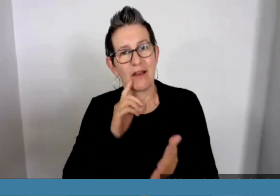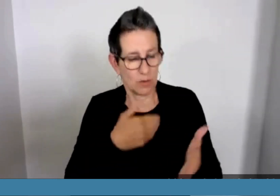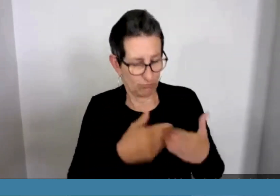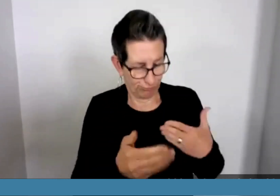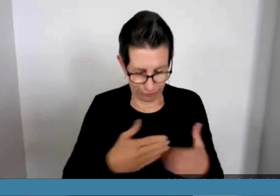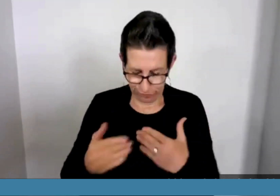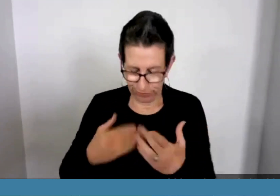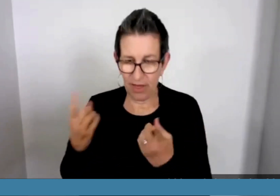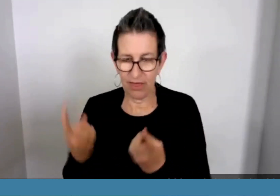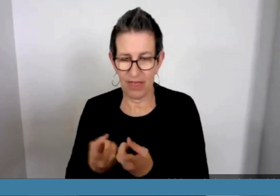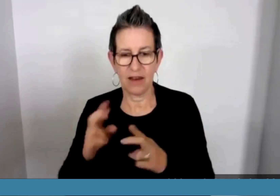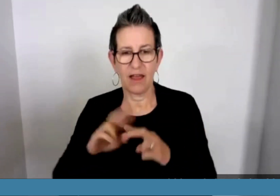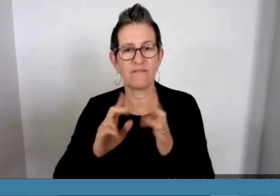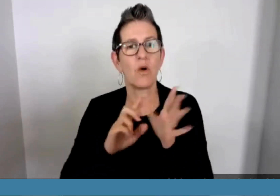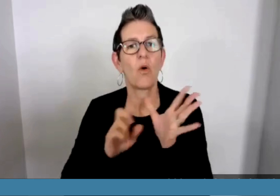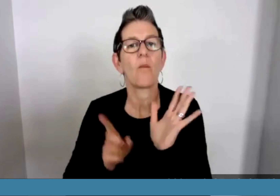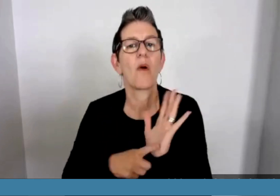Perfect. Thank you so much.